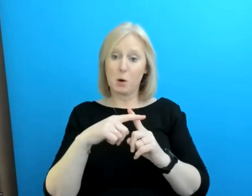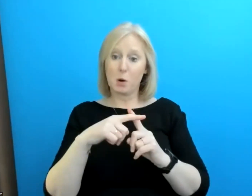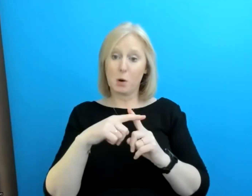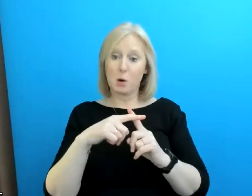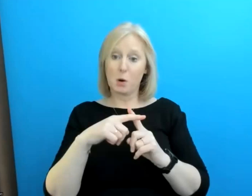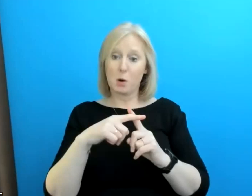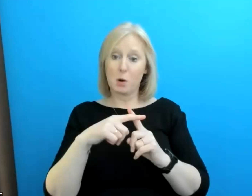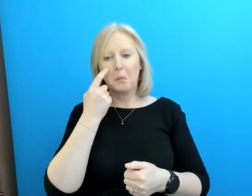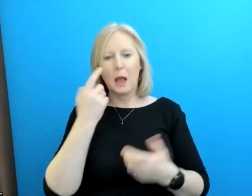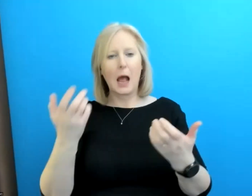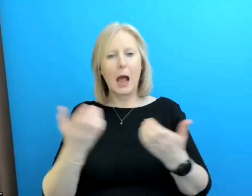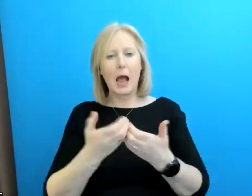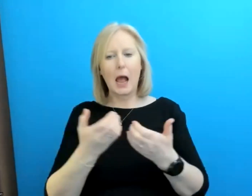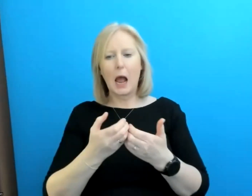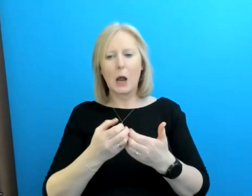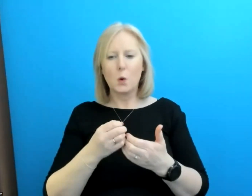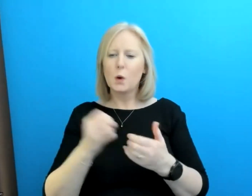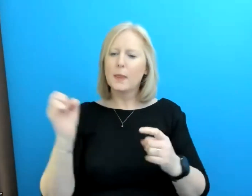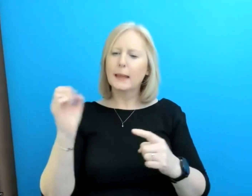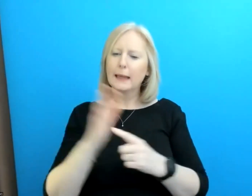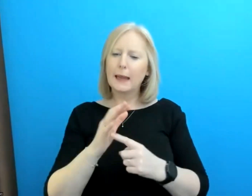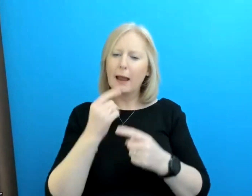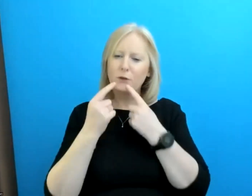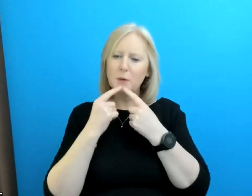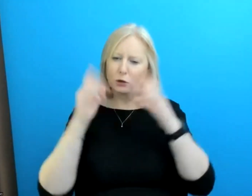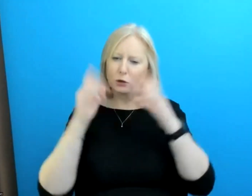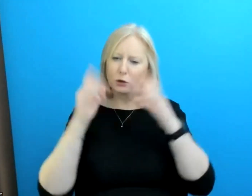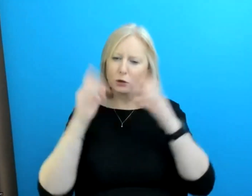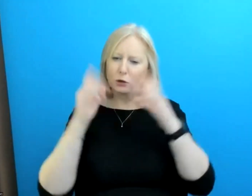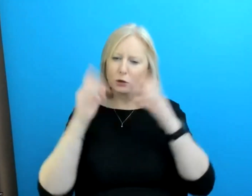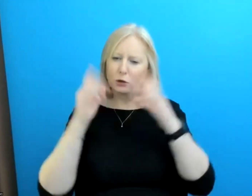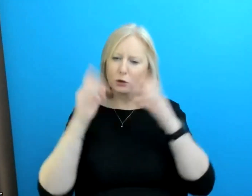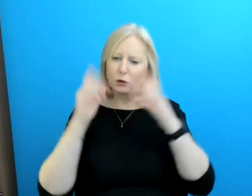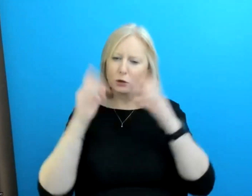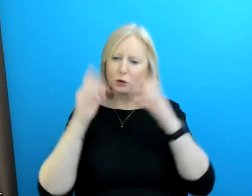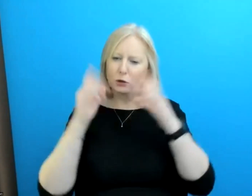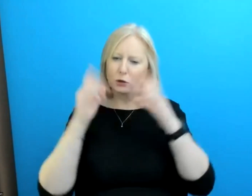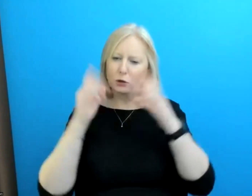key messages out there wider through different, if that's